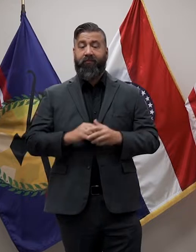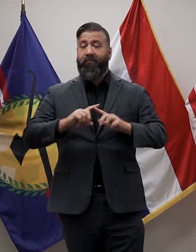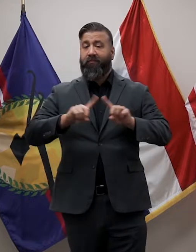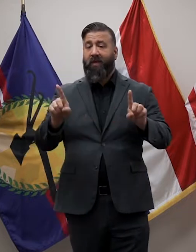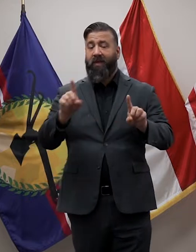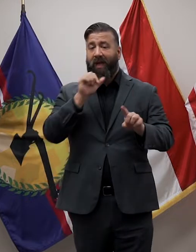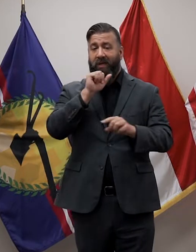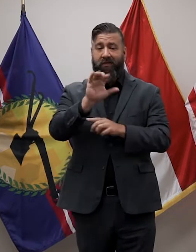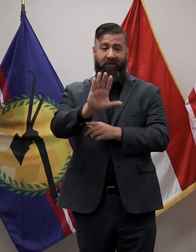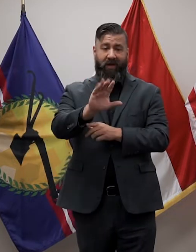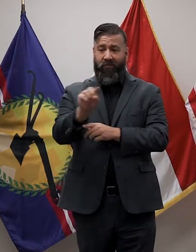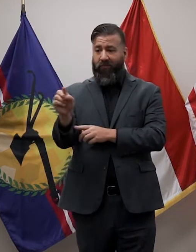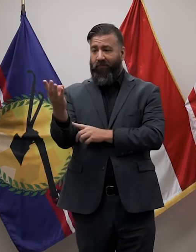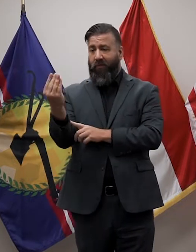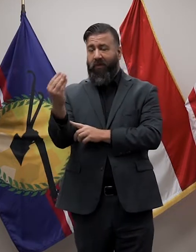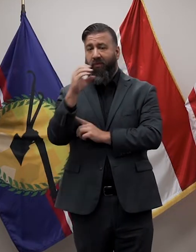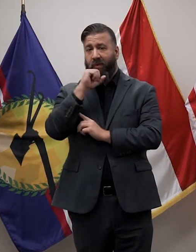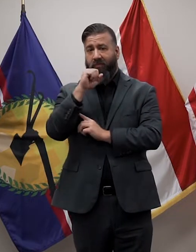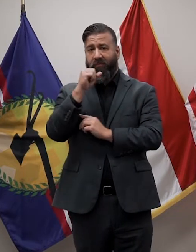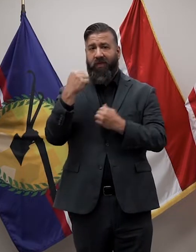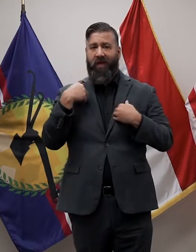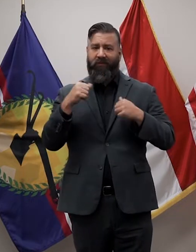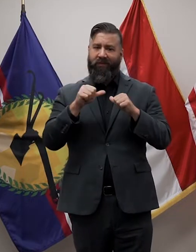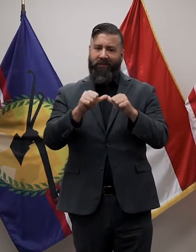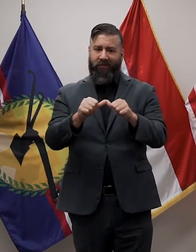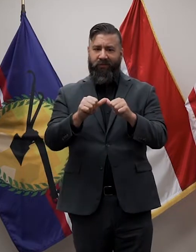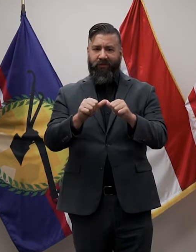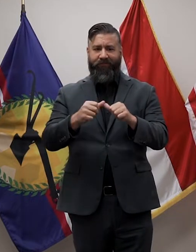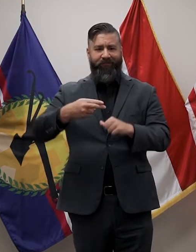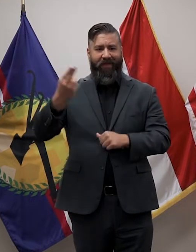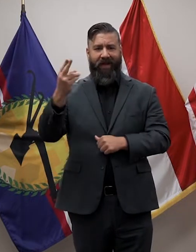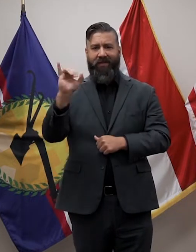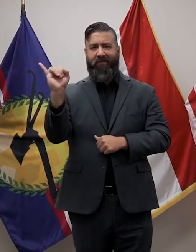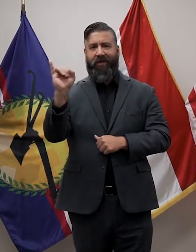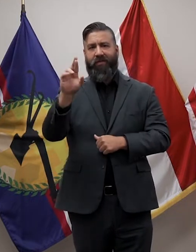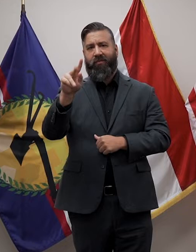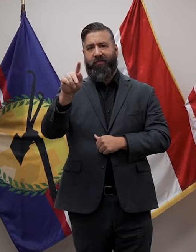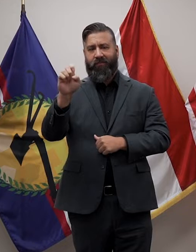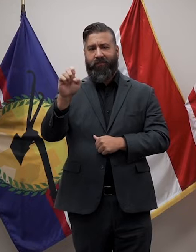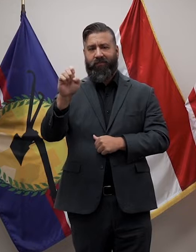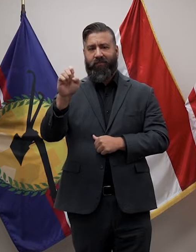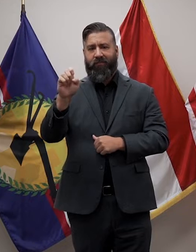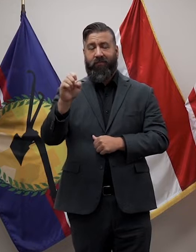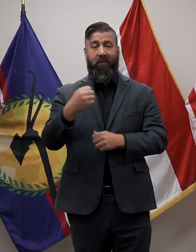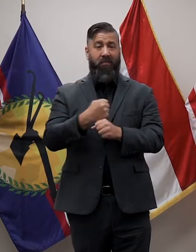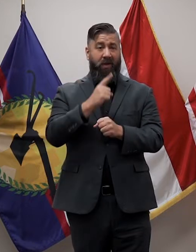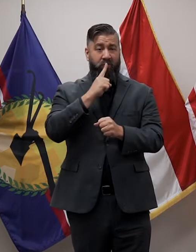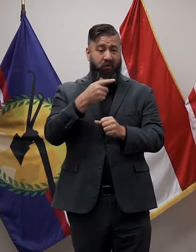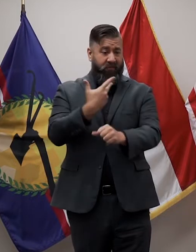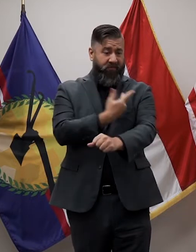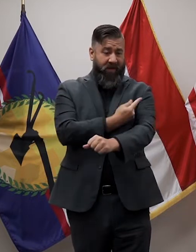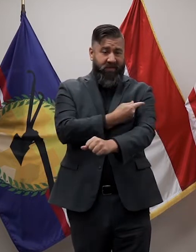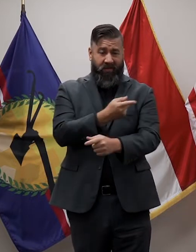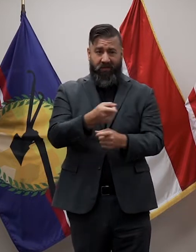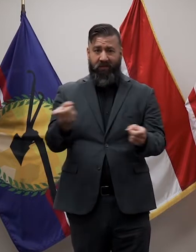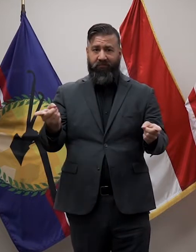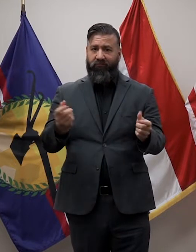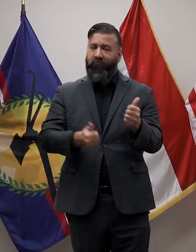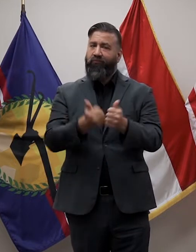However, our 5 to 14-year-olds continue to have the highest infection rate, making efforts to vaccinate these children even more